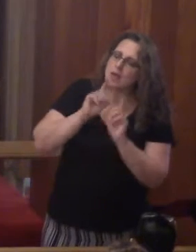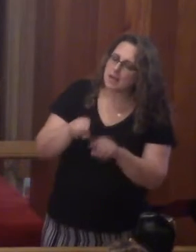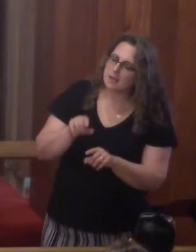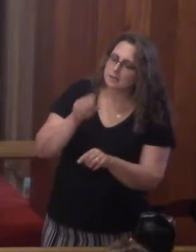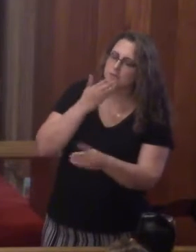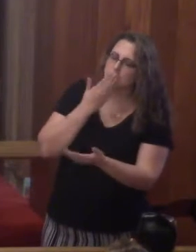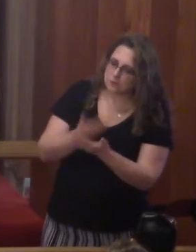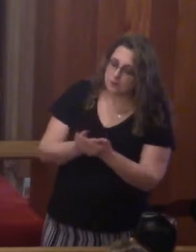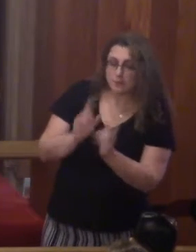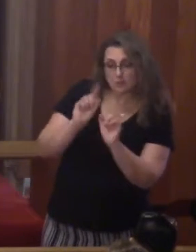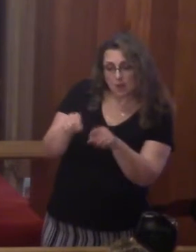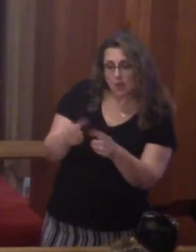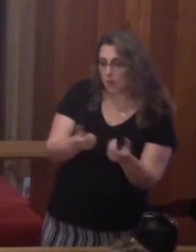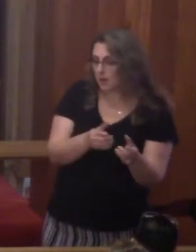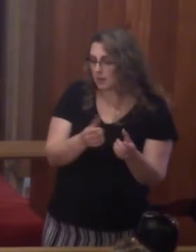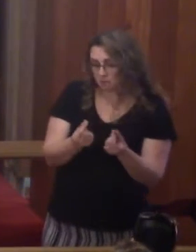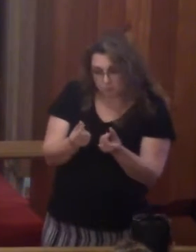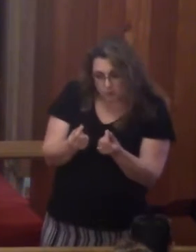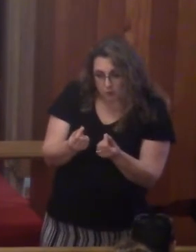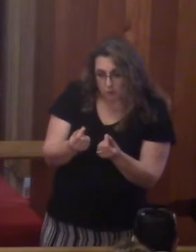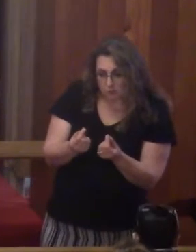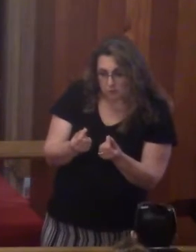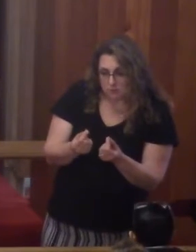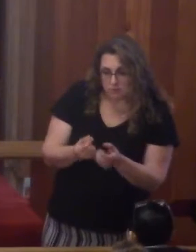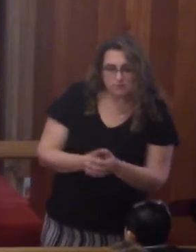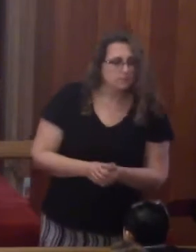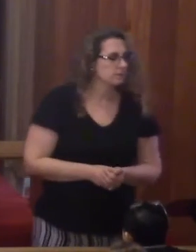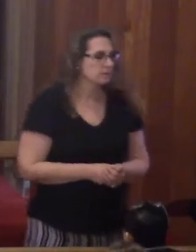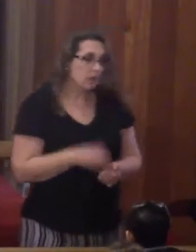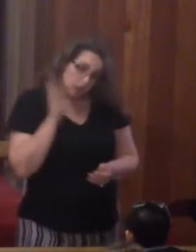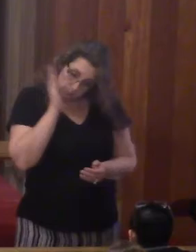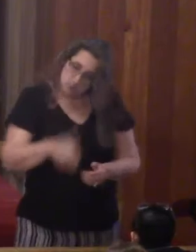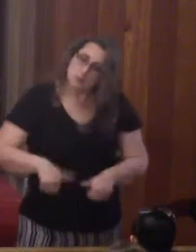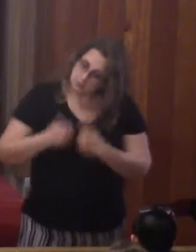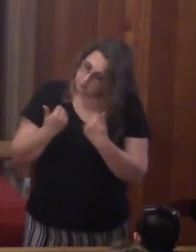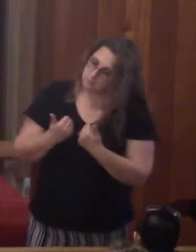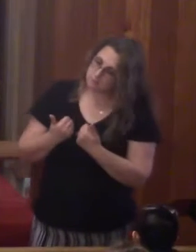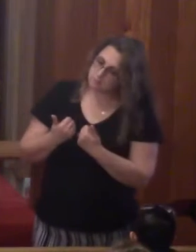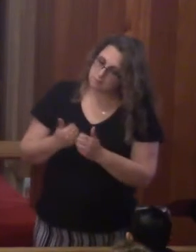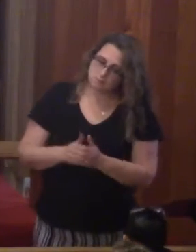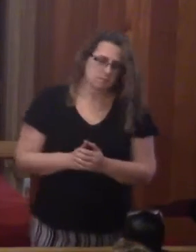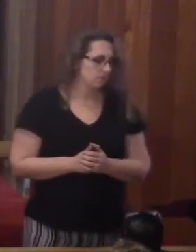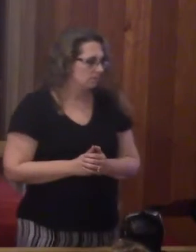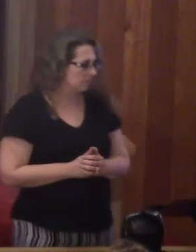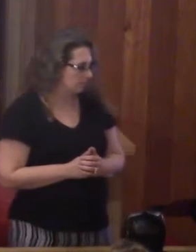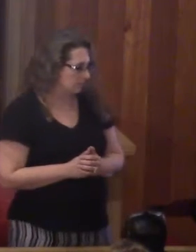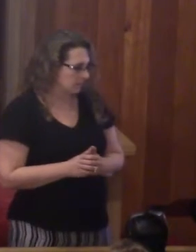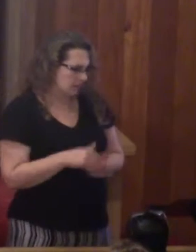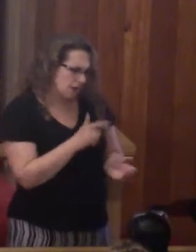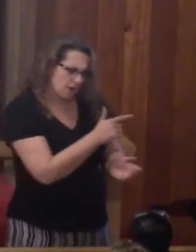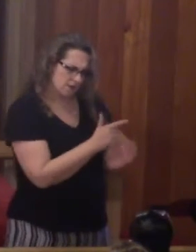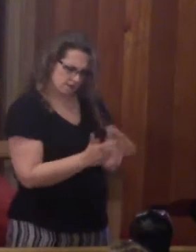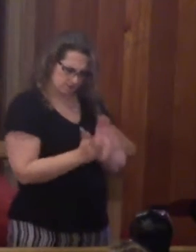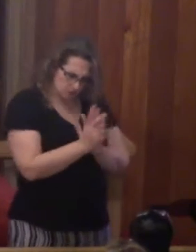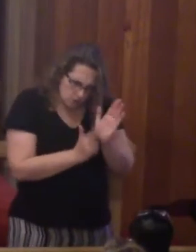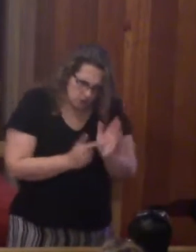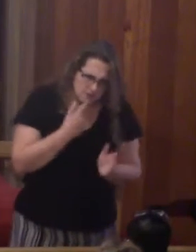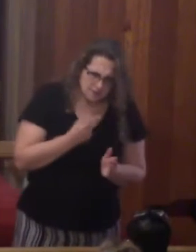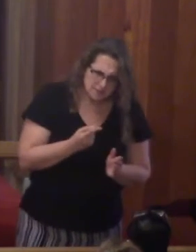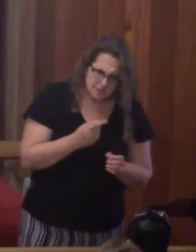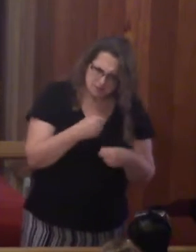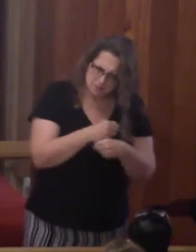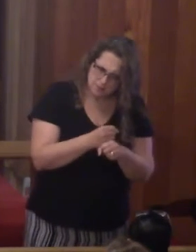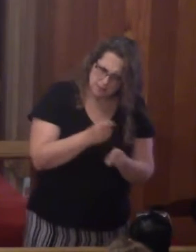answered well. Go and do it, and you shall live. Then what does the lawyer do to